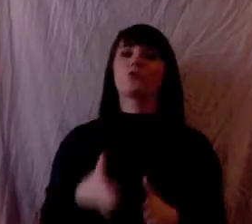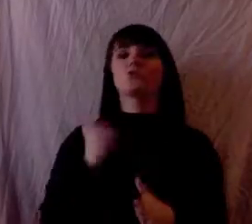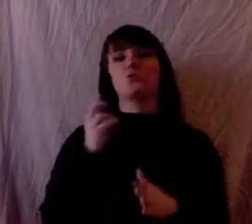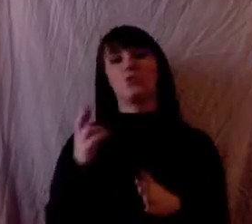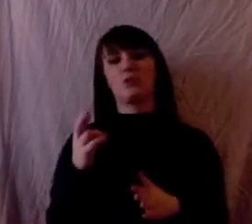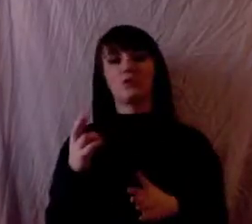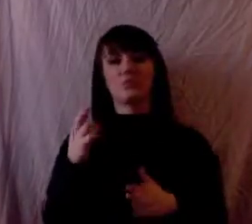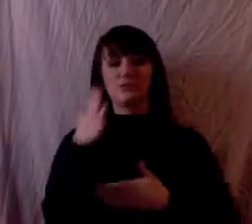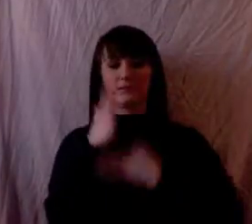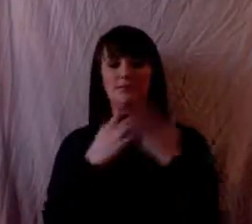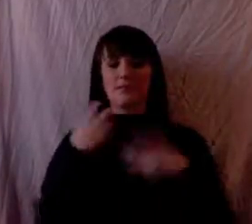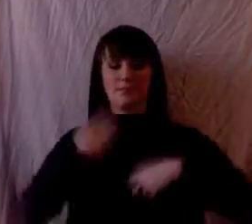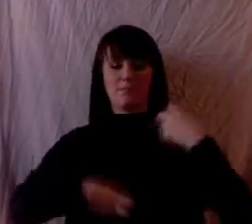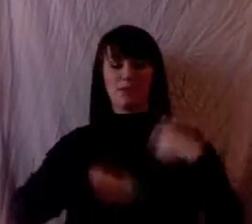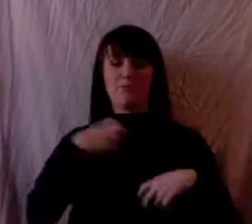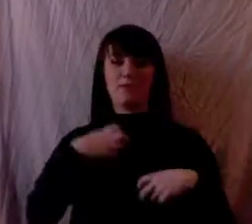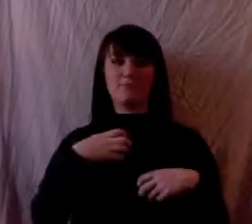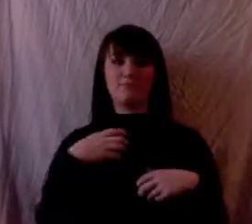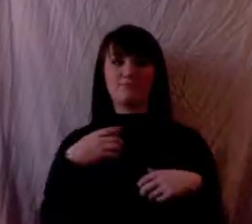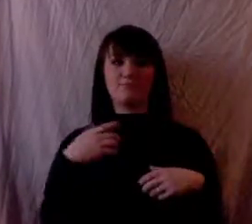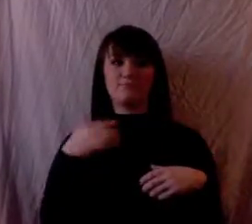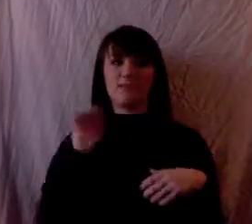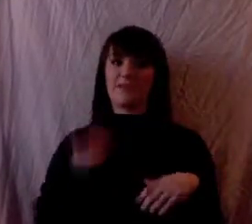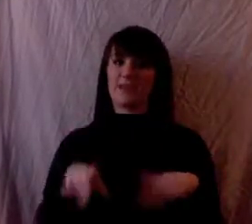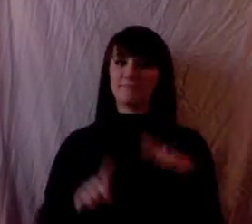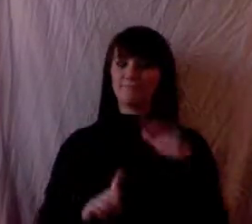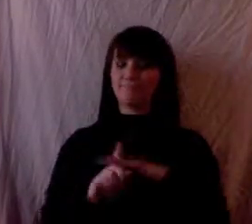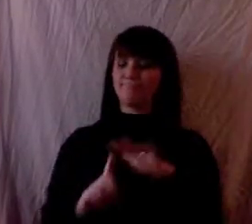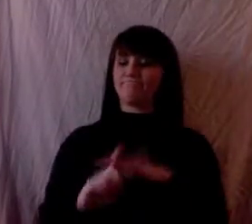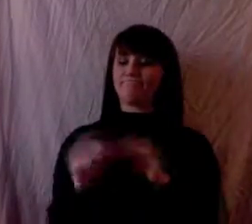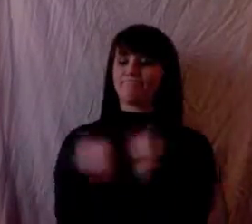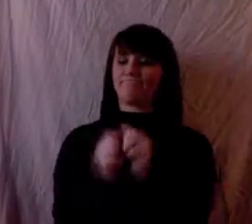some of the issues that go along with that. So I wish you all a good class. Please